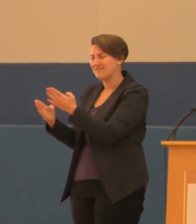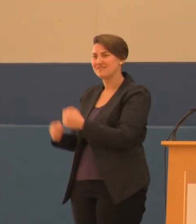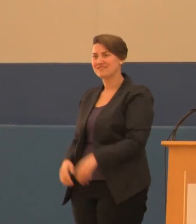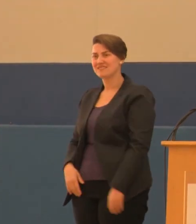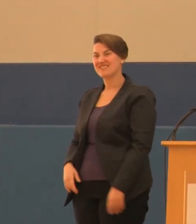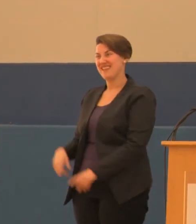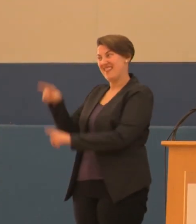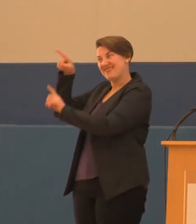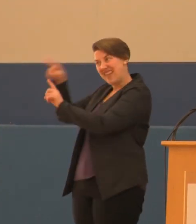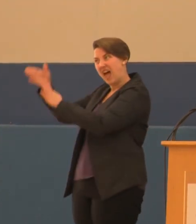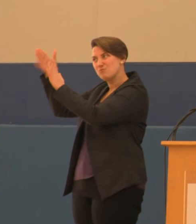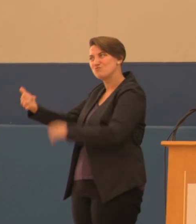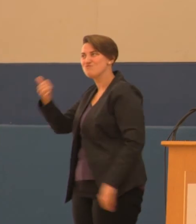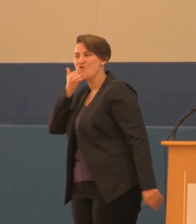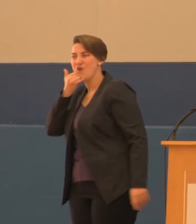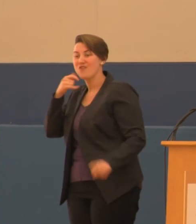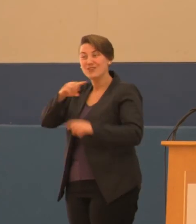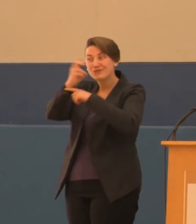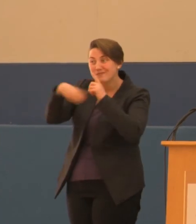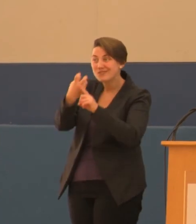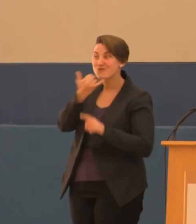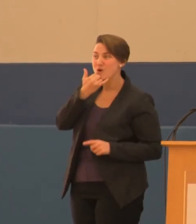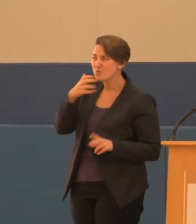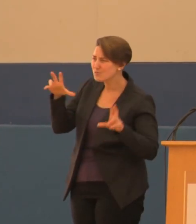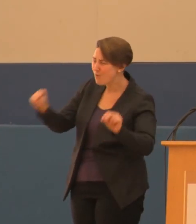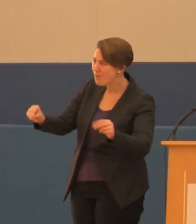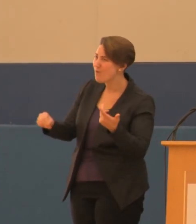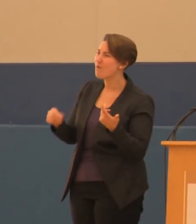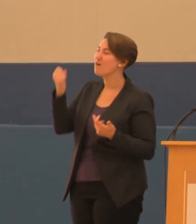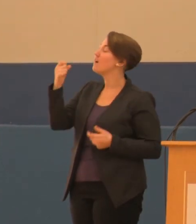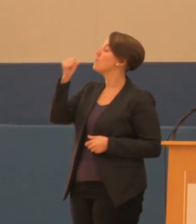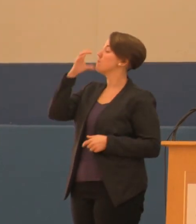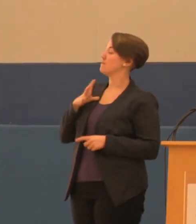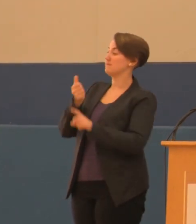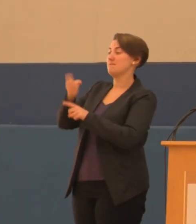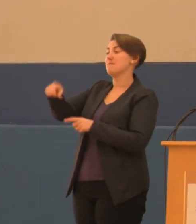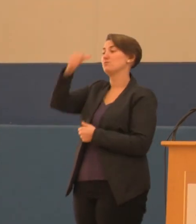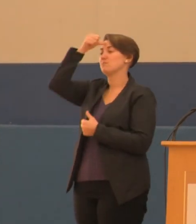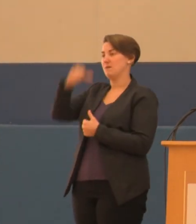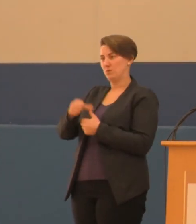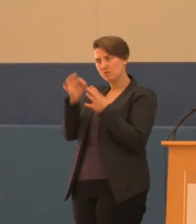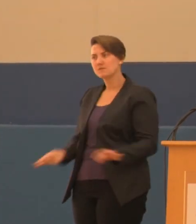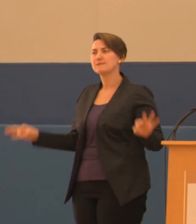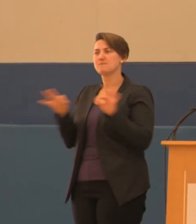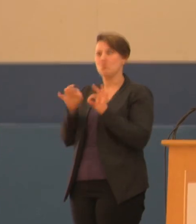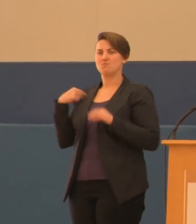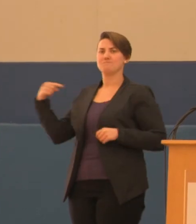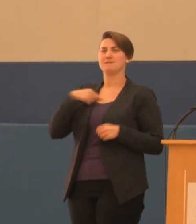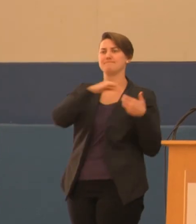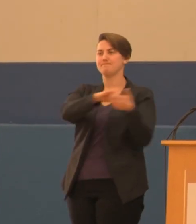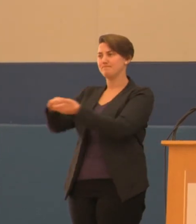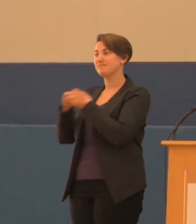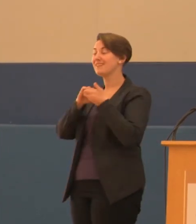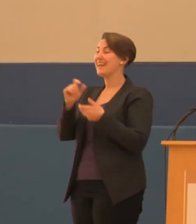That person is doing something wrong, and you are not. And what women have to remember is that we do have to stand together. And if we